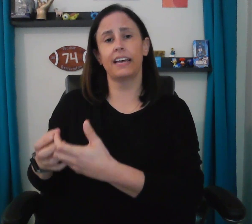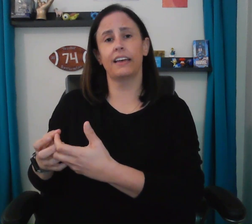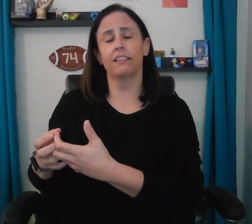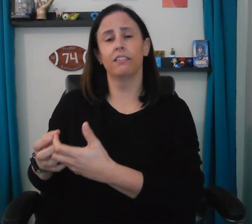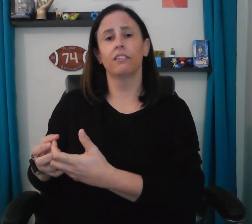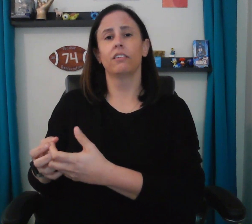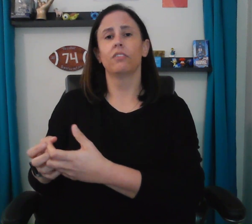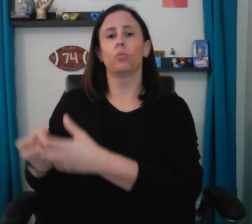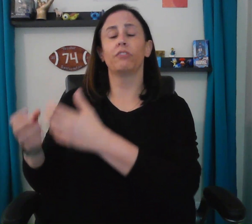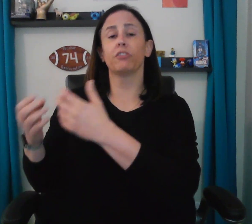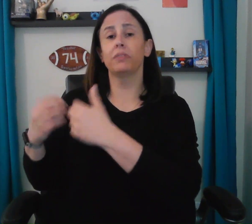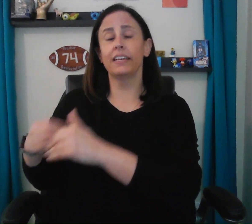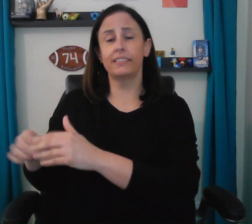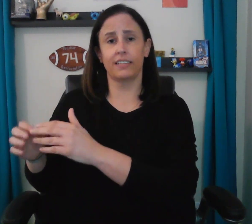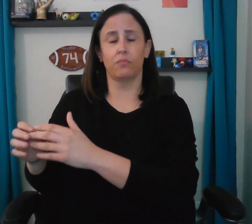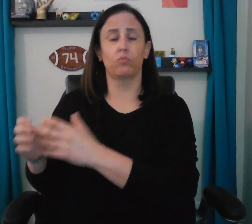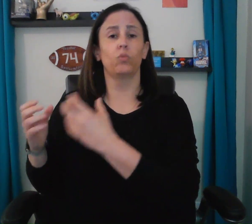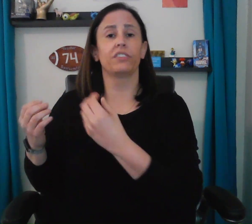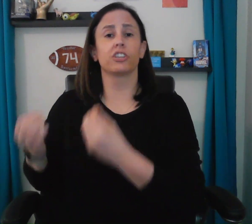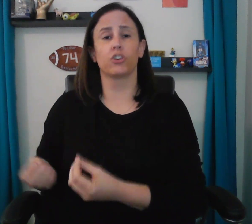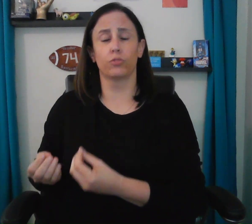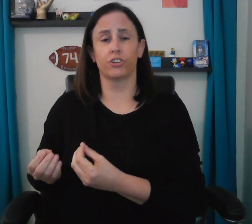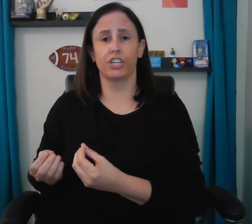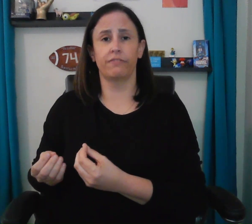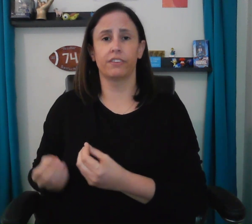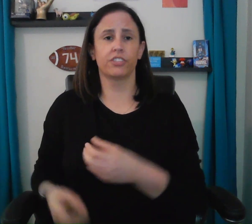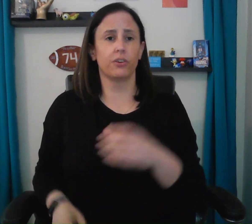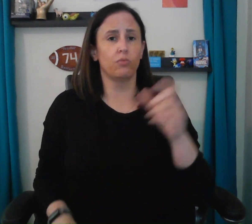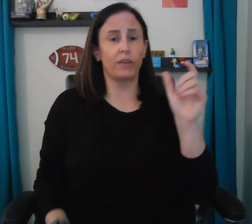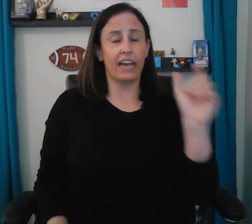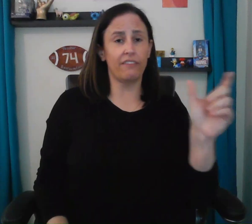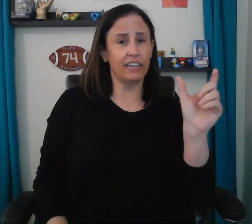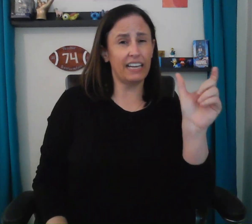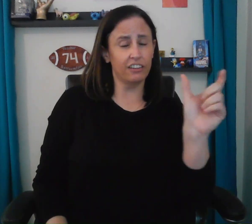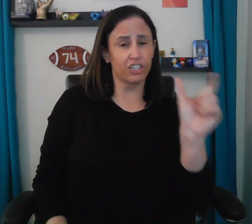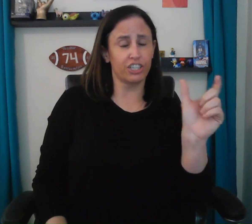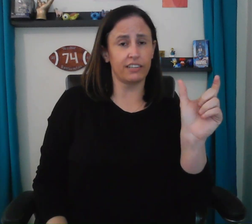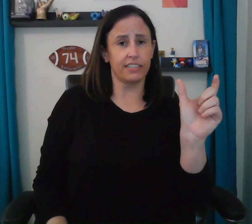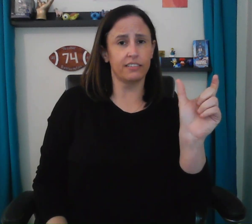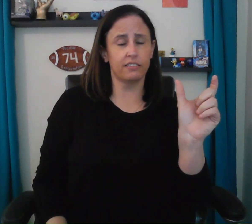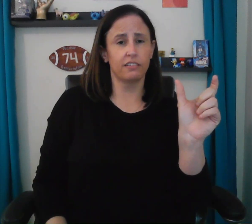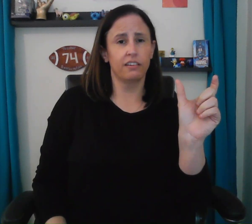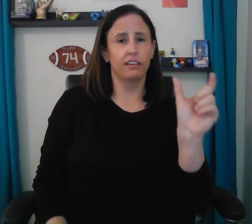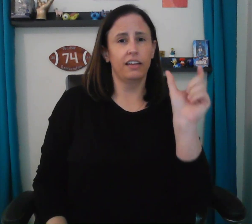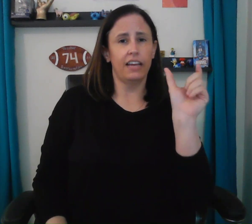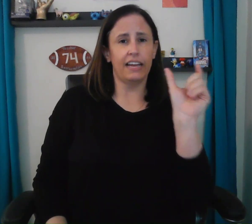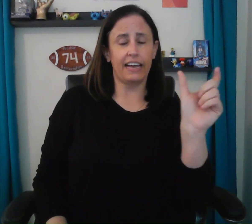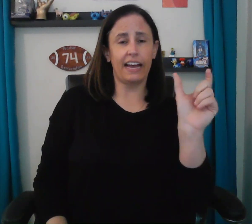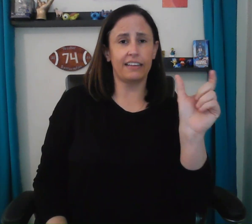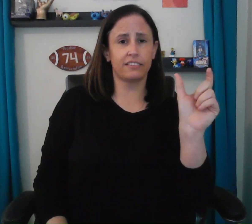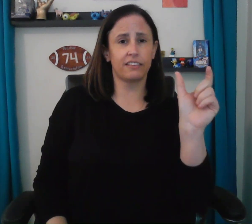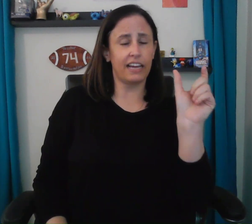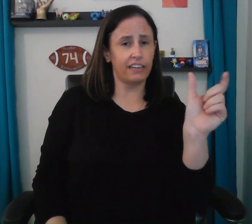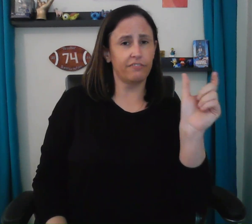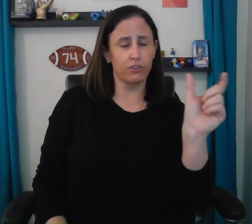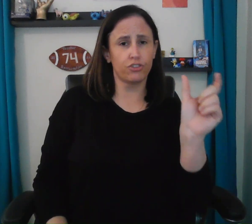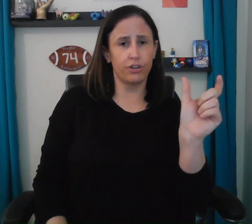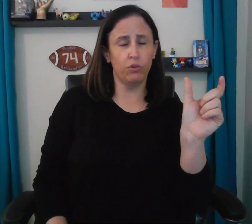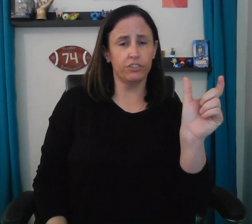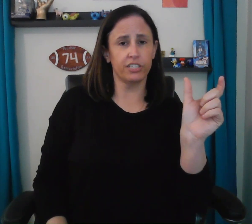Instead, we replace them with a shoulder shift. So we have an English sentence and it has any of those three words in